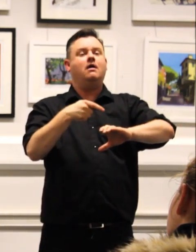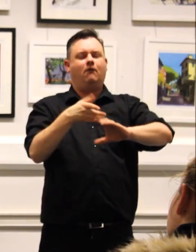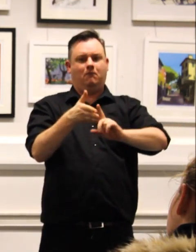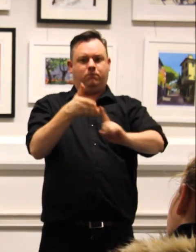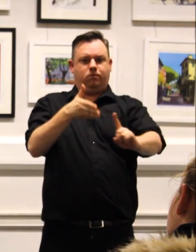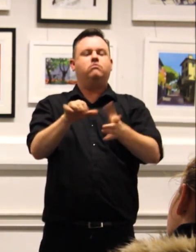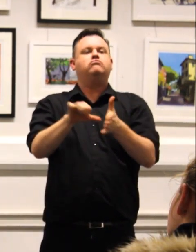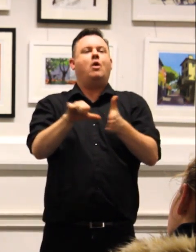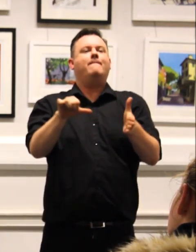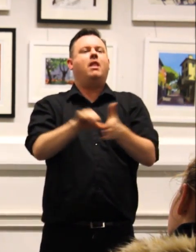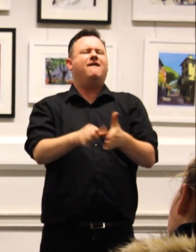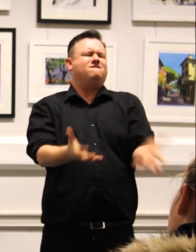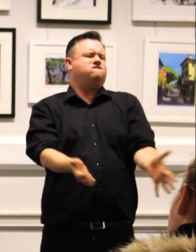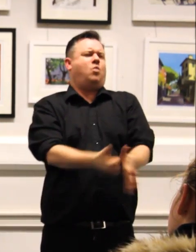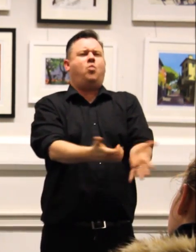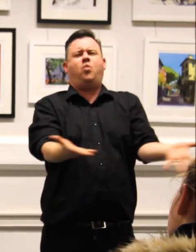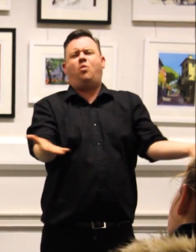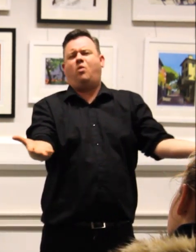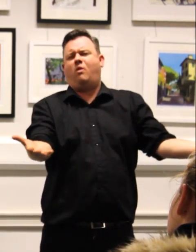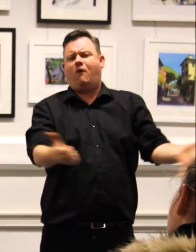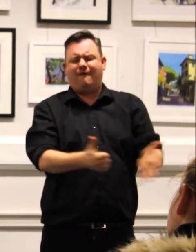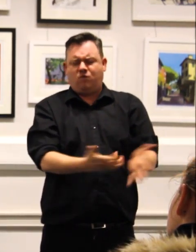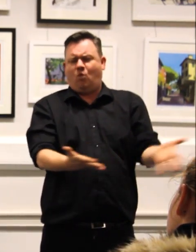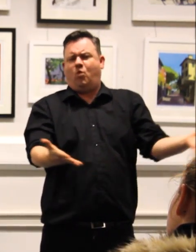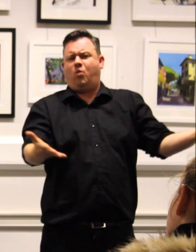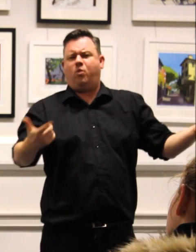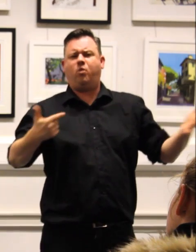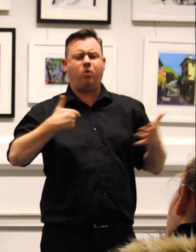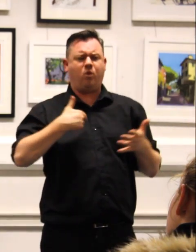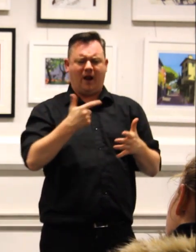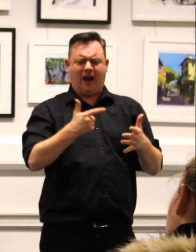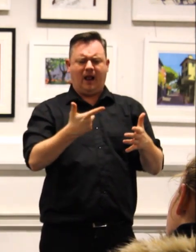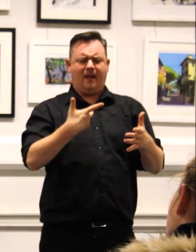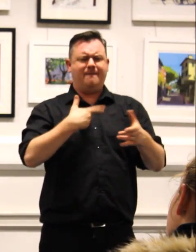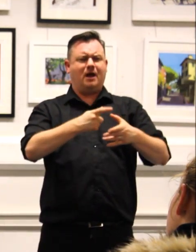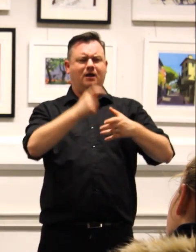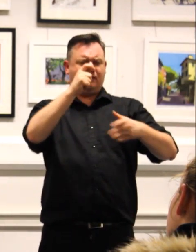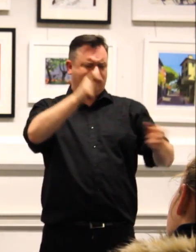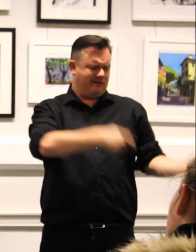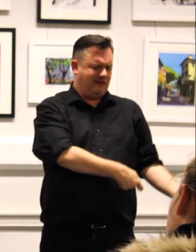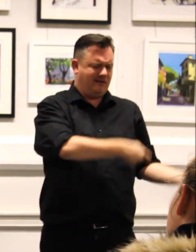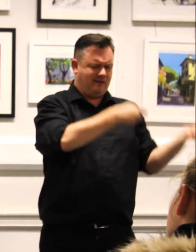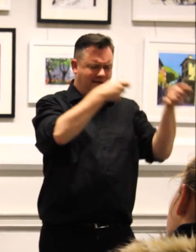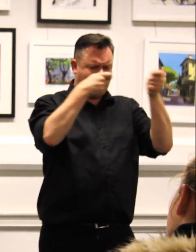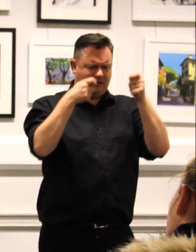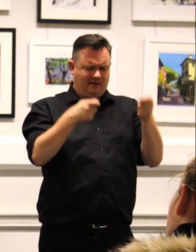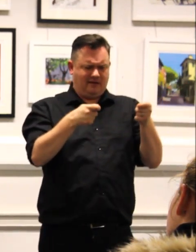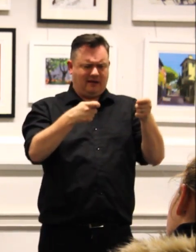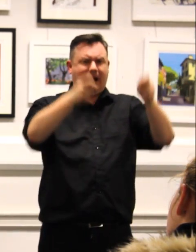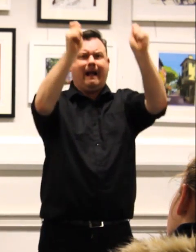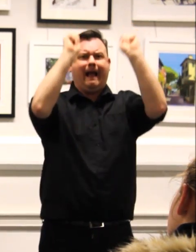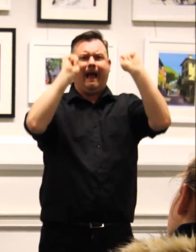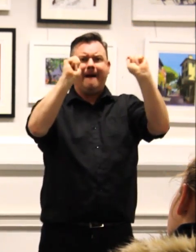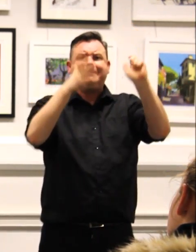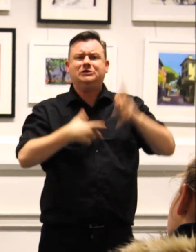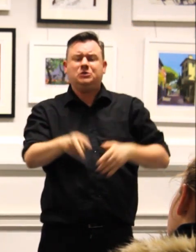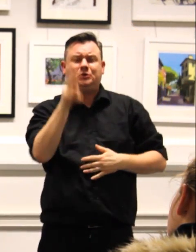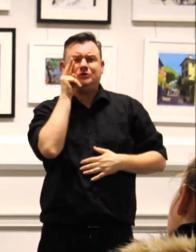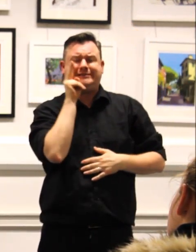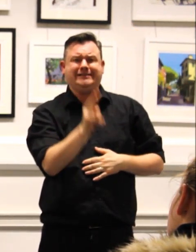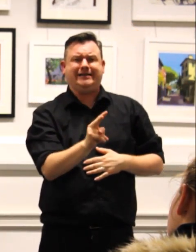at once. Fool, he cried, popping the flat top cap off the Florentine's head. Don't you